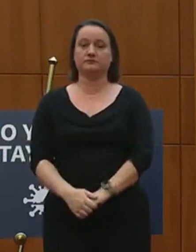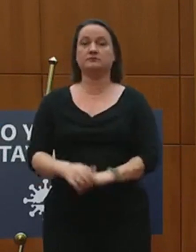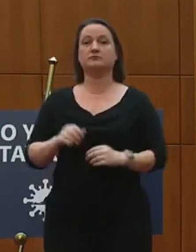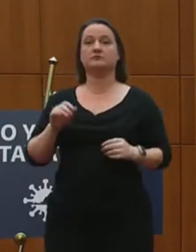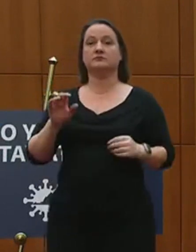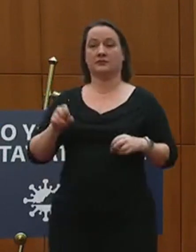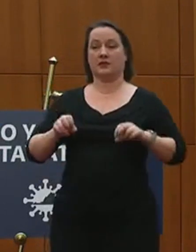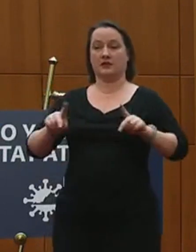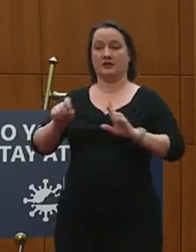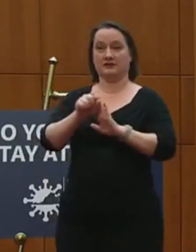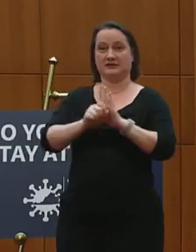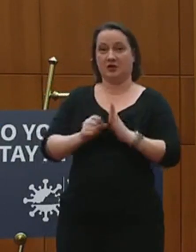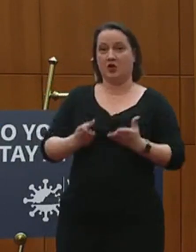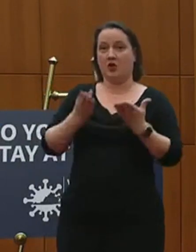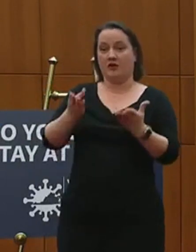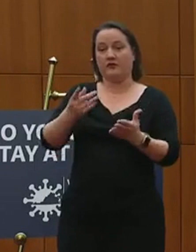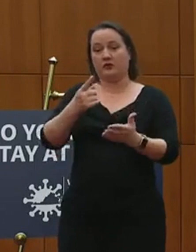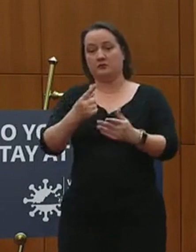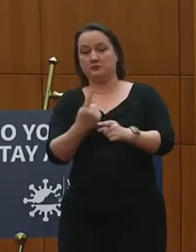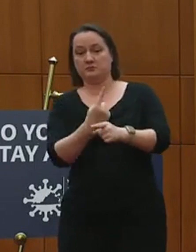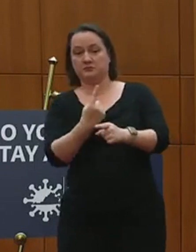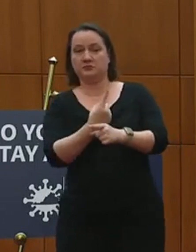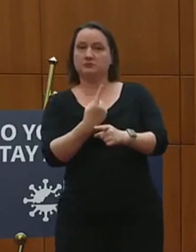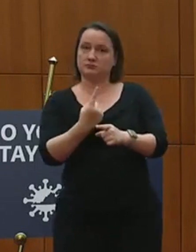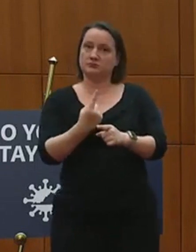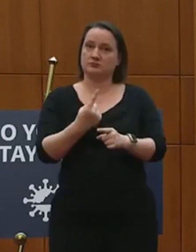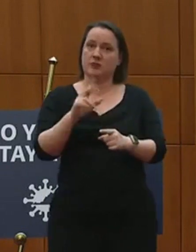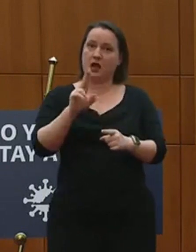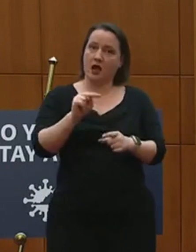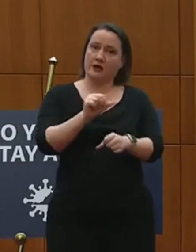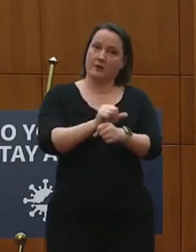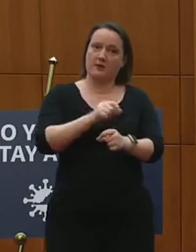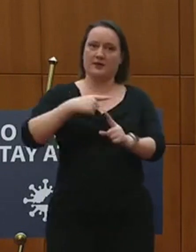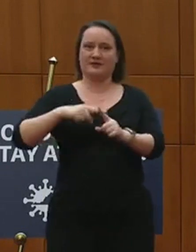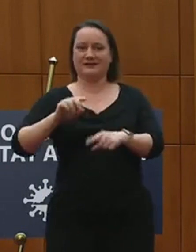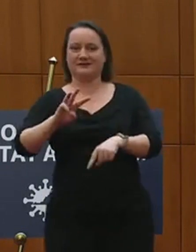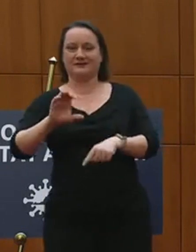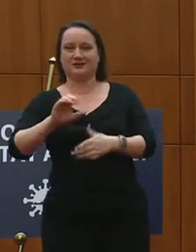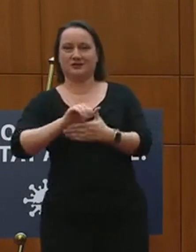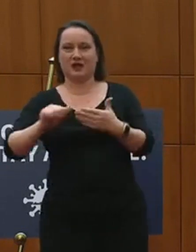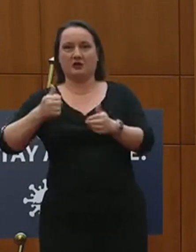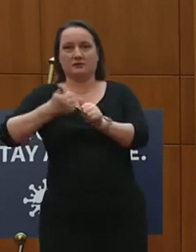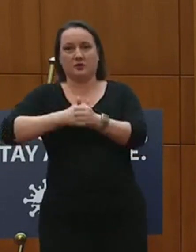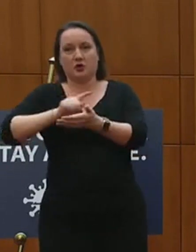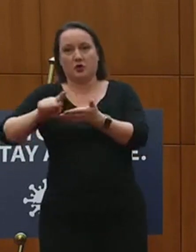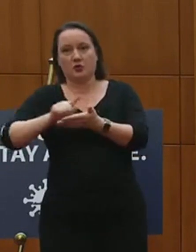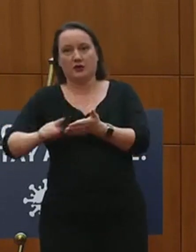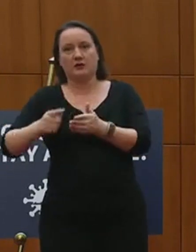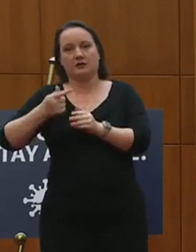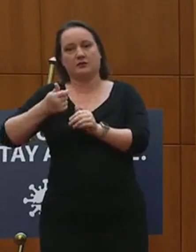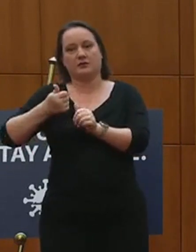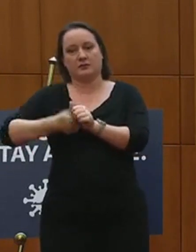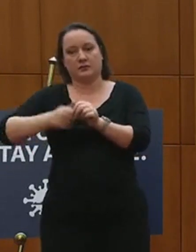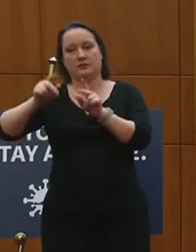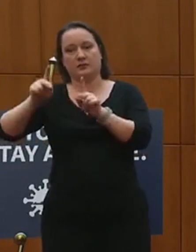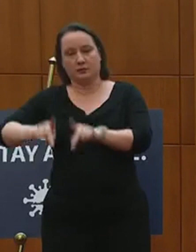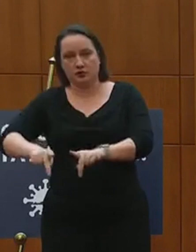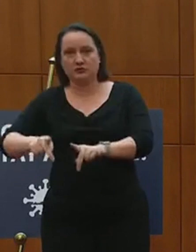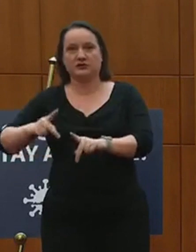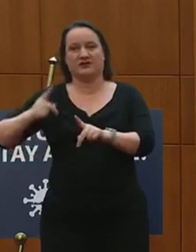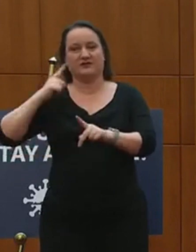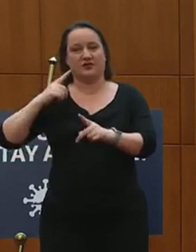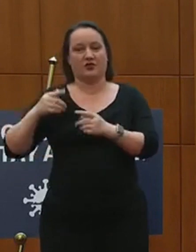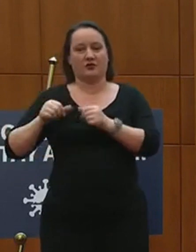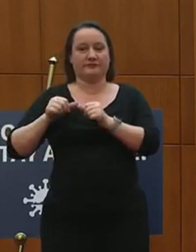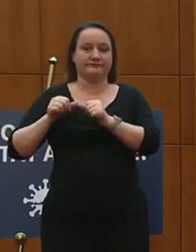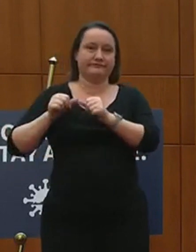the state to offer what it would normally do, unemployment benefits, plus $600 per week per individual for up to 4 months.